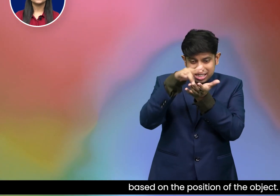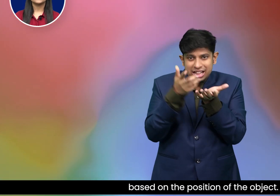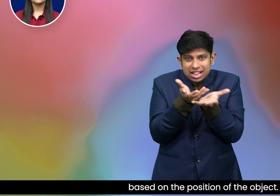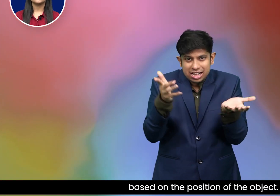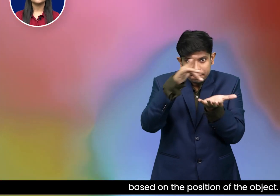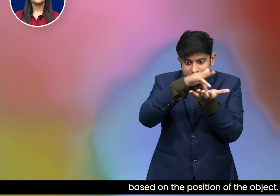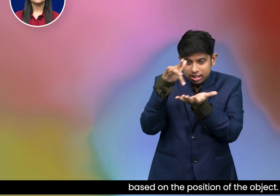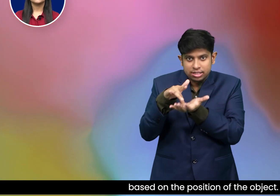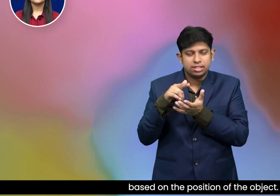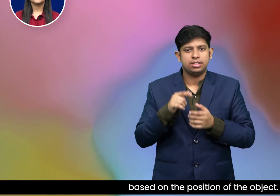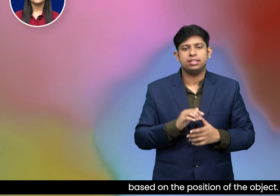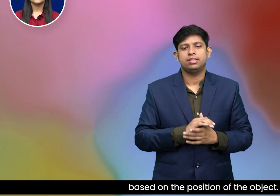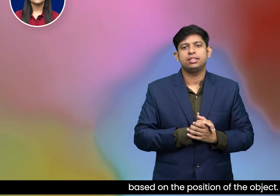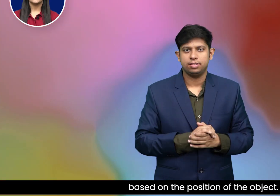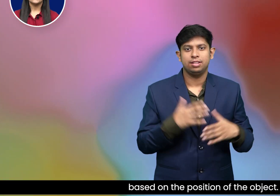object.